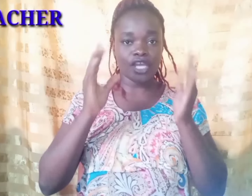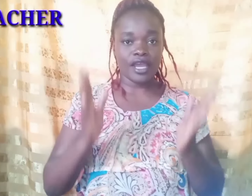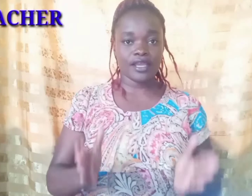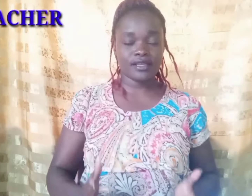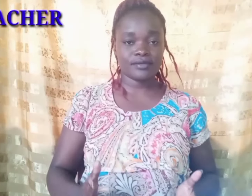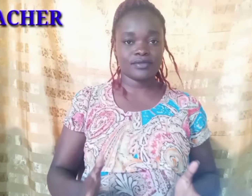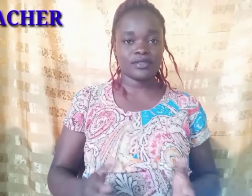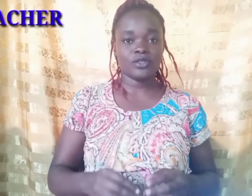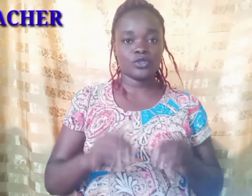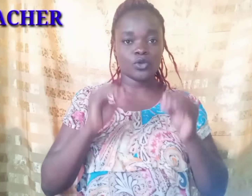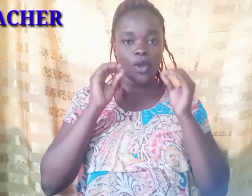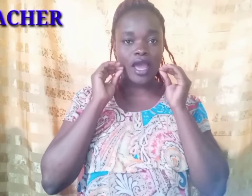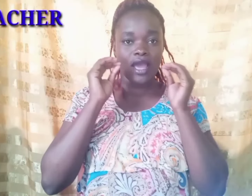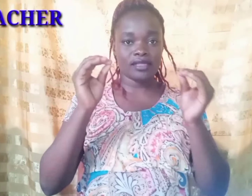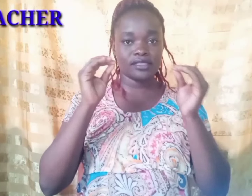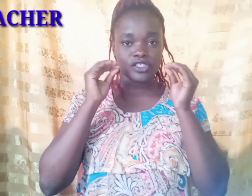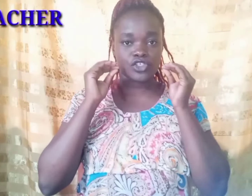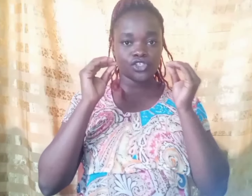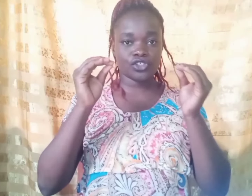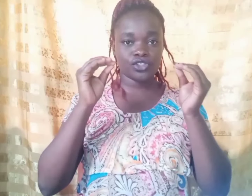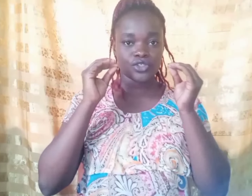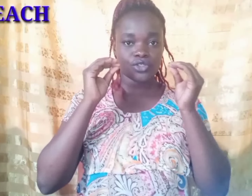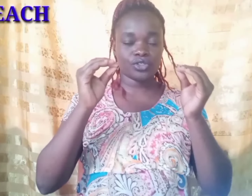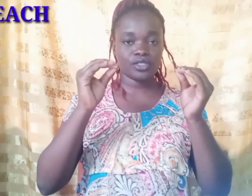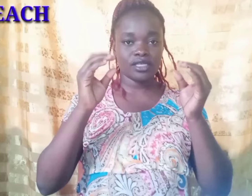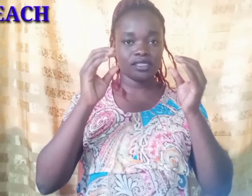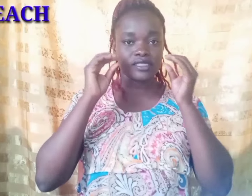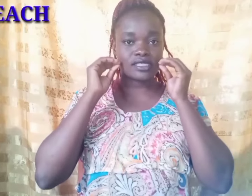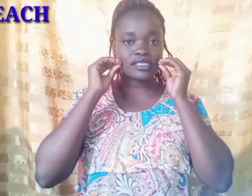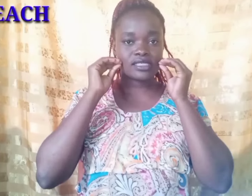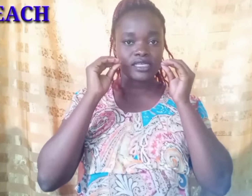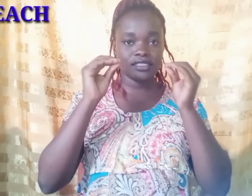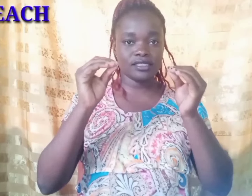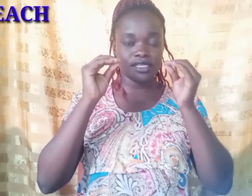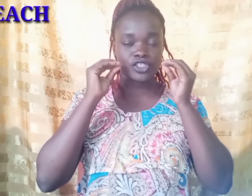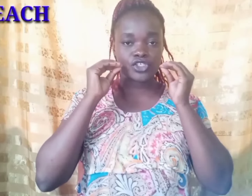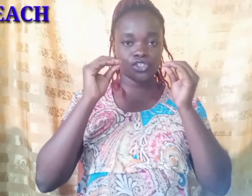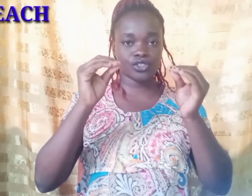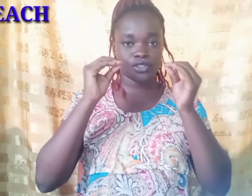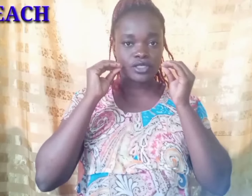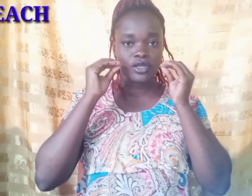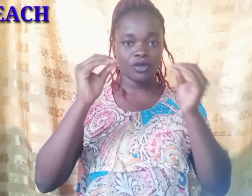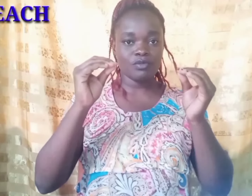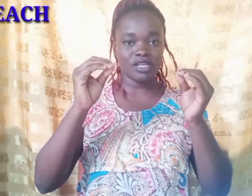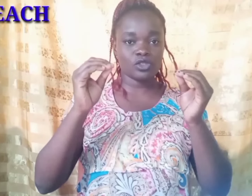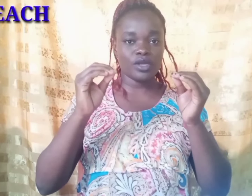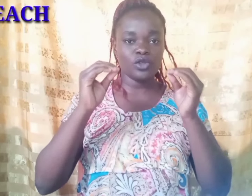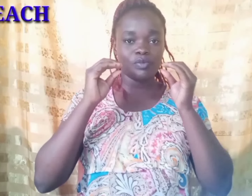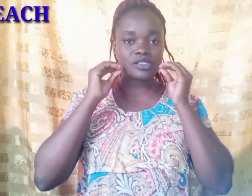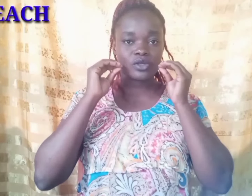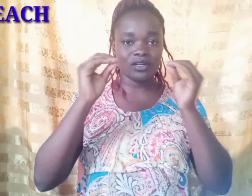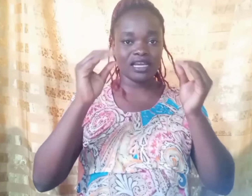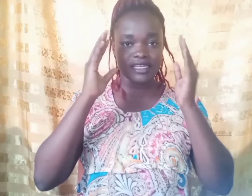Teacher. So teach. This is teach. But when you